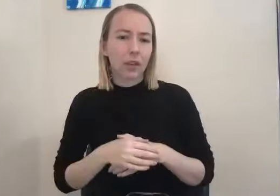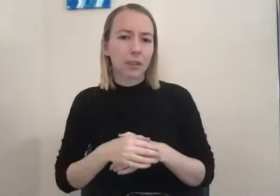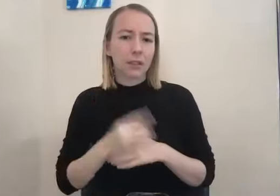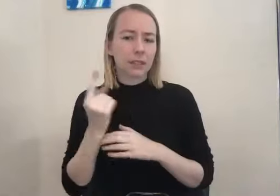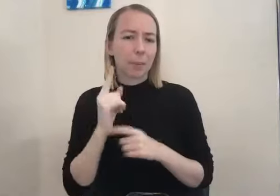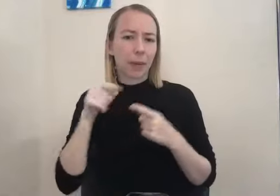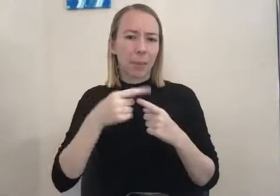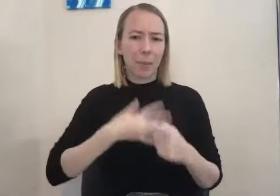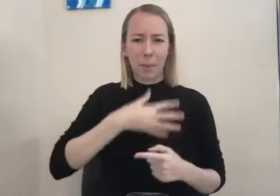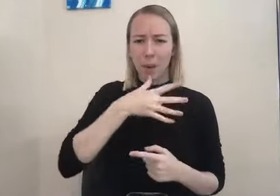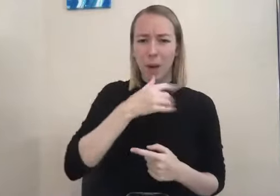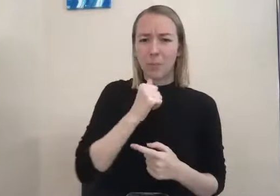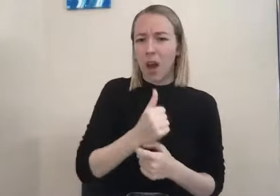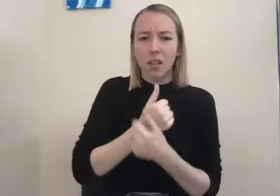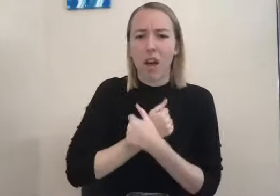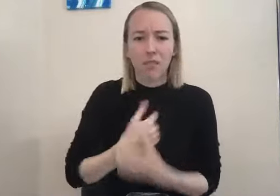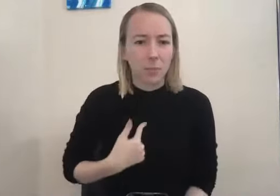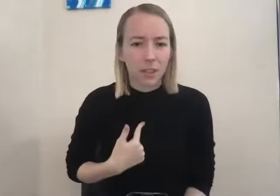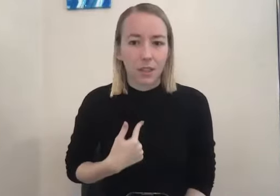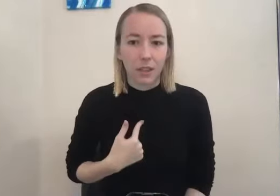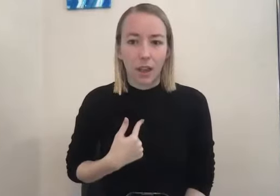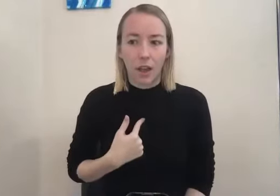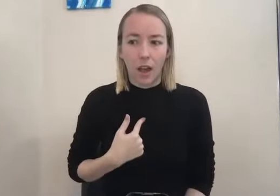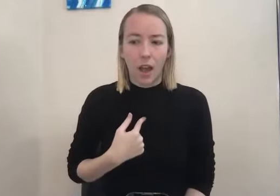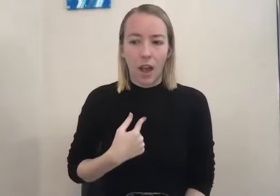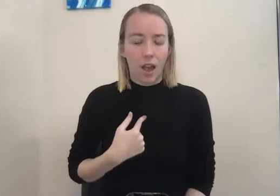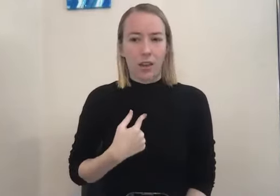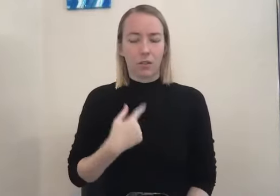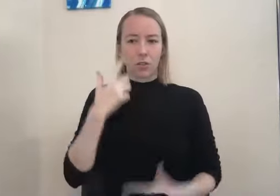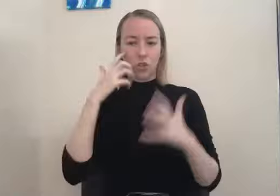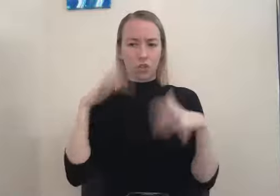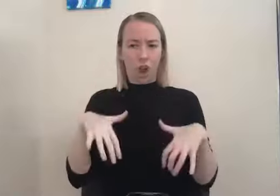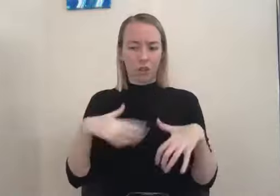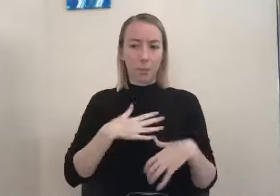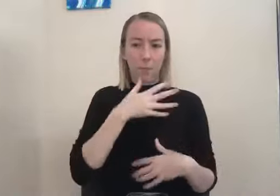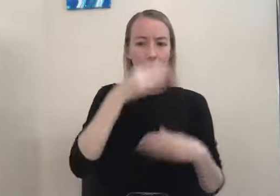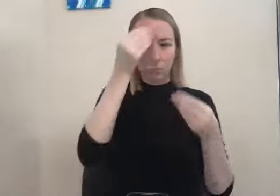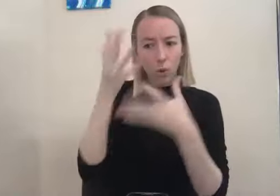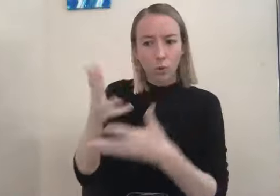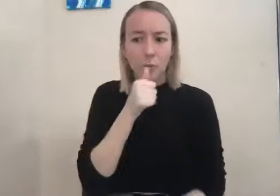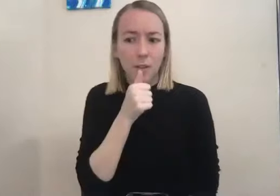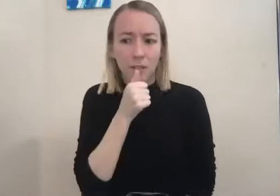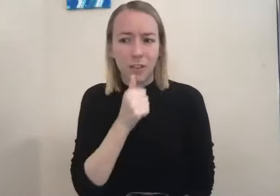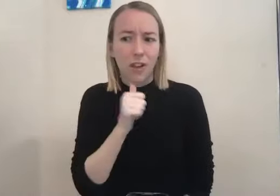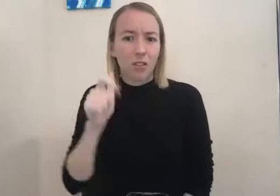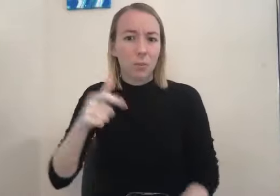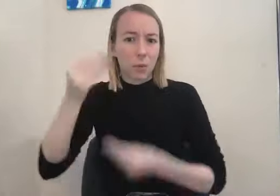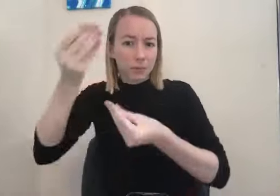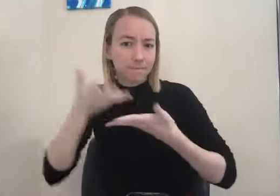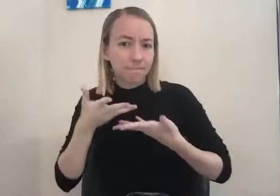didn't. And so this time around I came back, and a couple of people says, you need a good step forward. But my mother had went